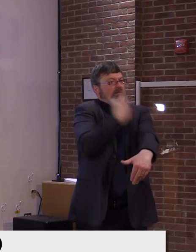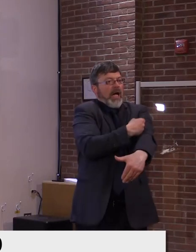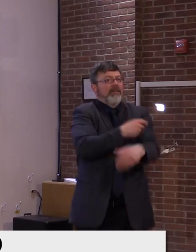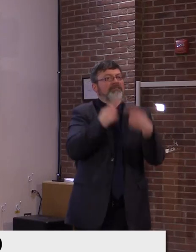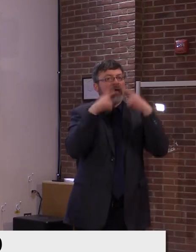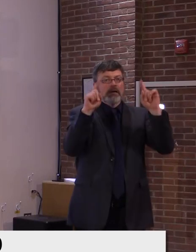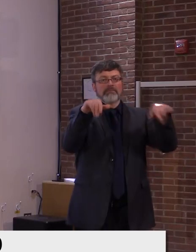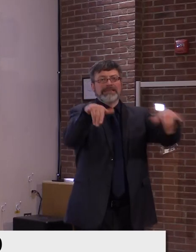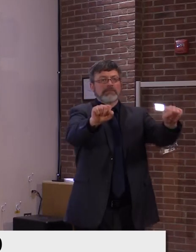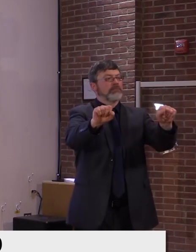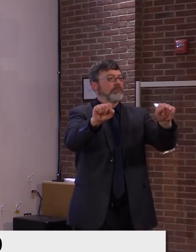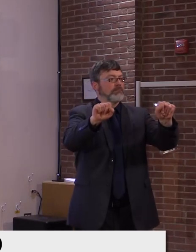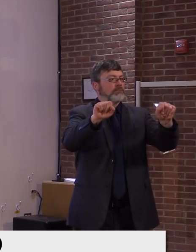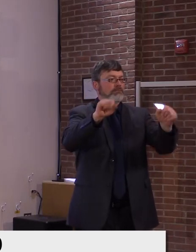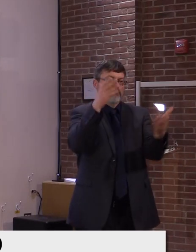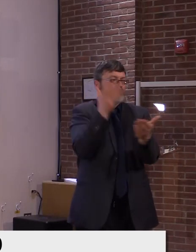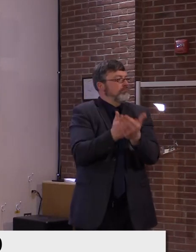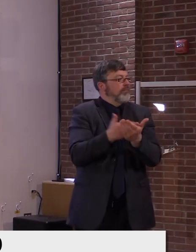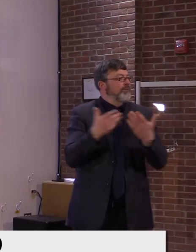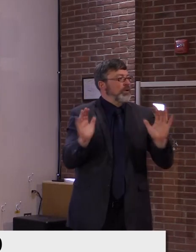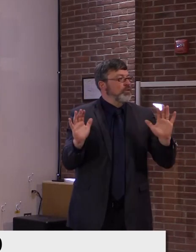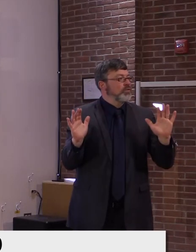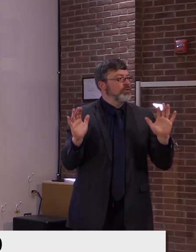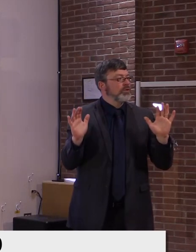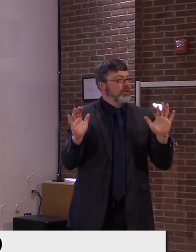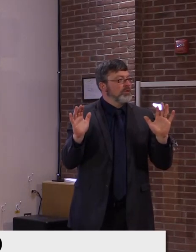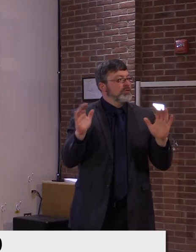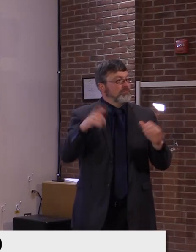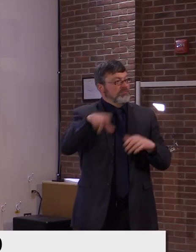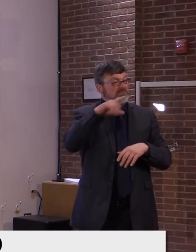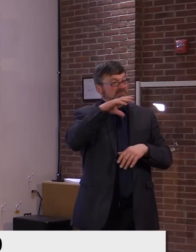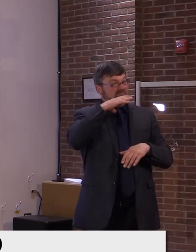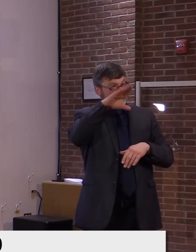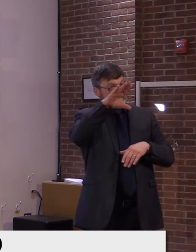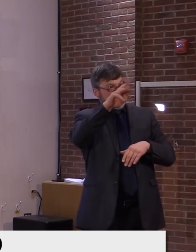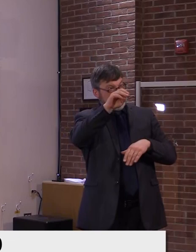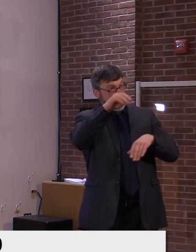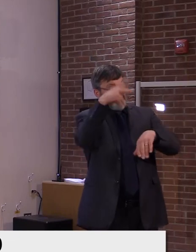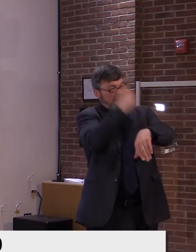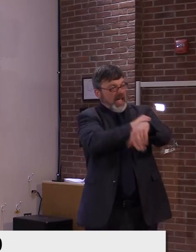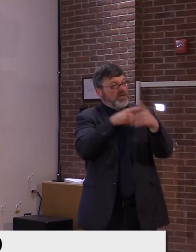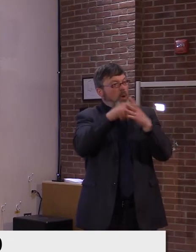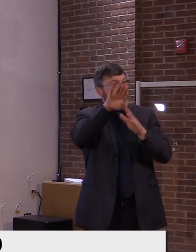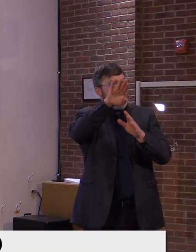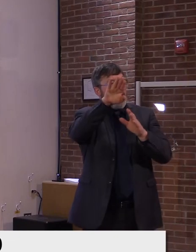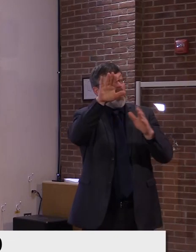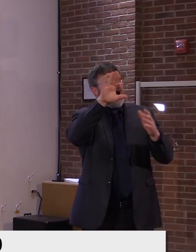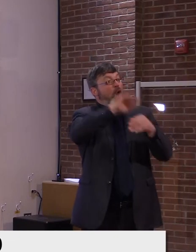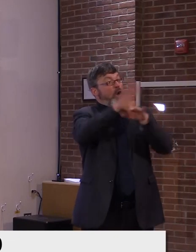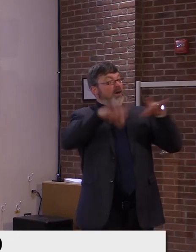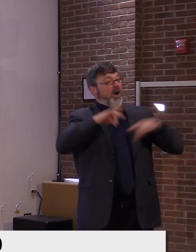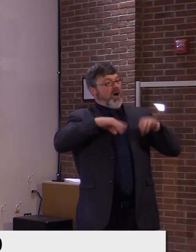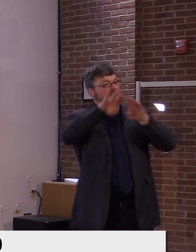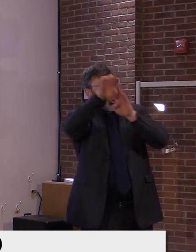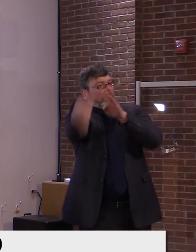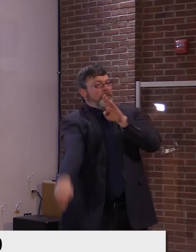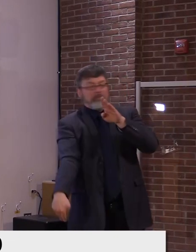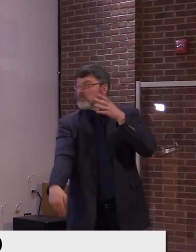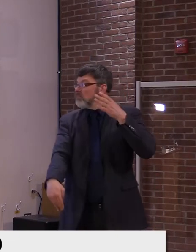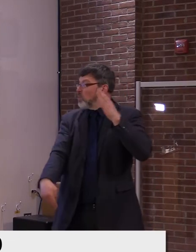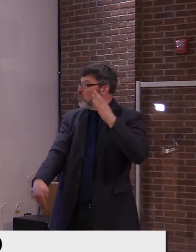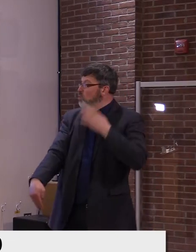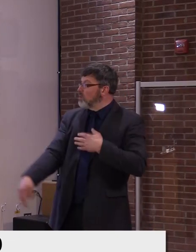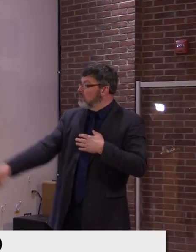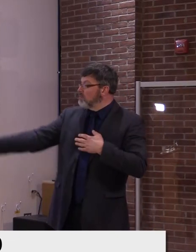to get vaccinated when it's our turn. And we can also see that the pace of vaccination continues to be strong in Vermont.